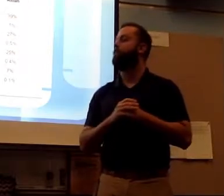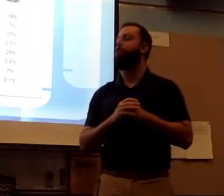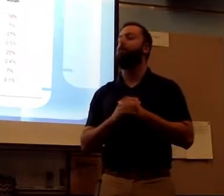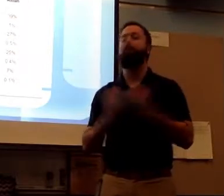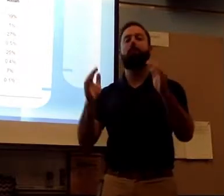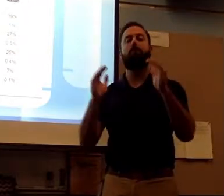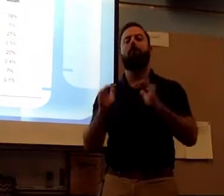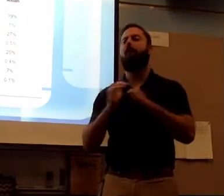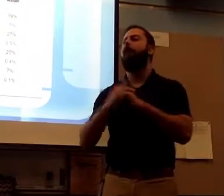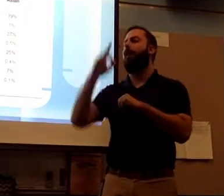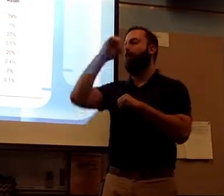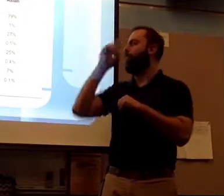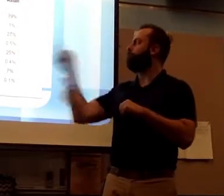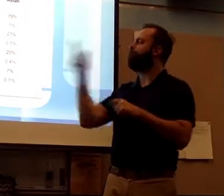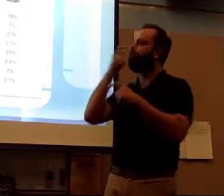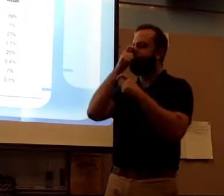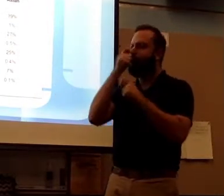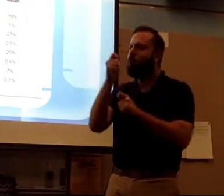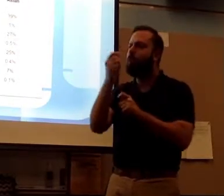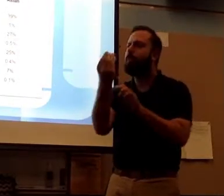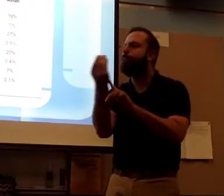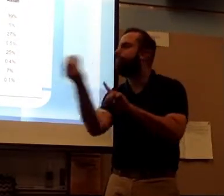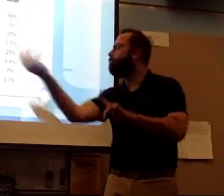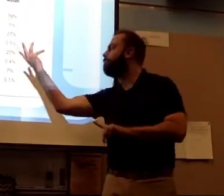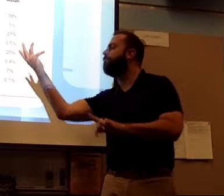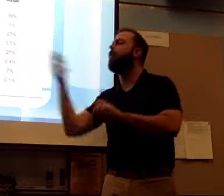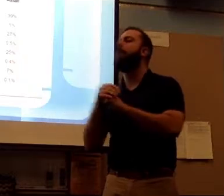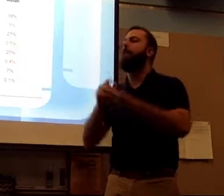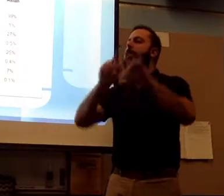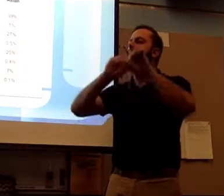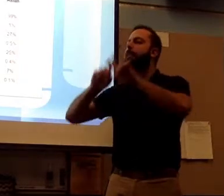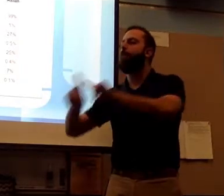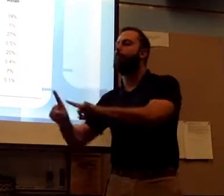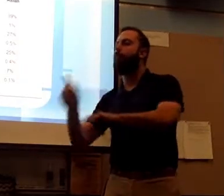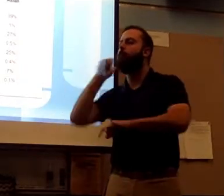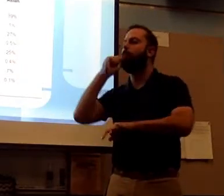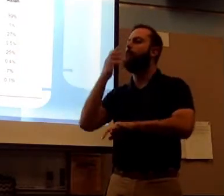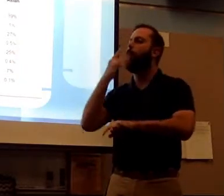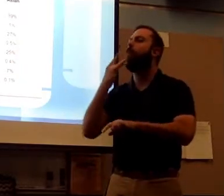And I just thought this was interesting to put up the different ethnicities tend to have different,